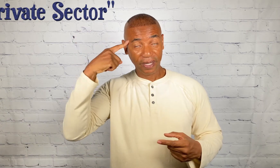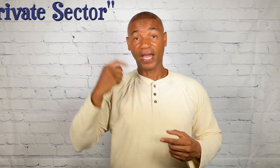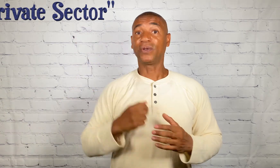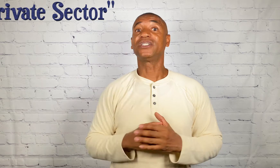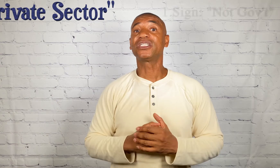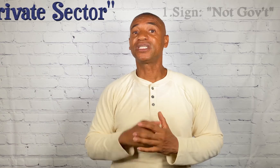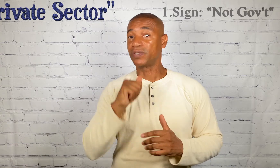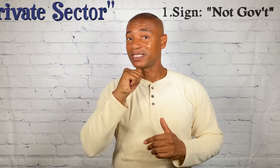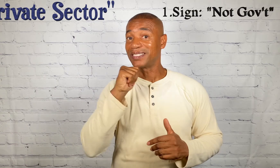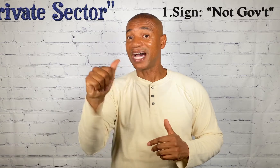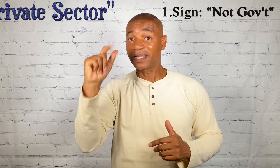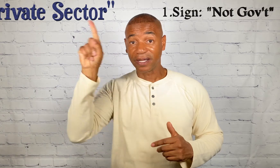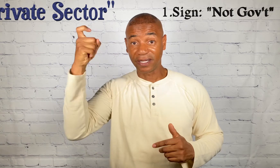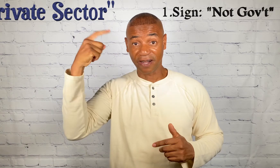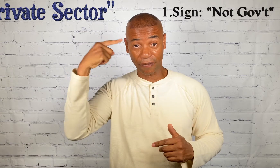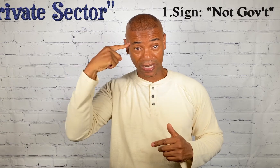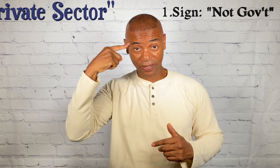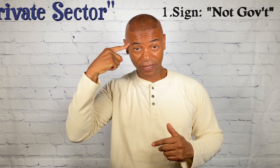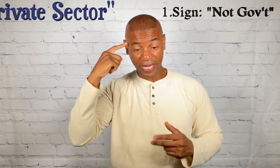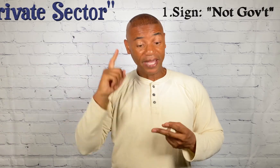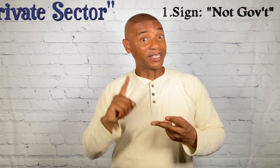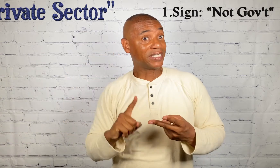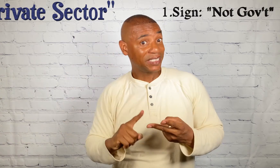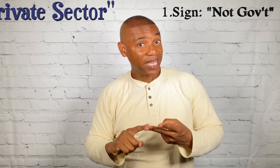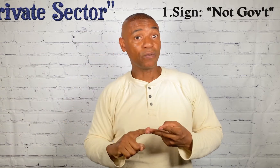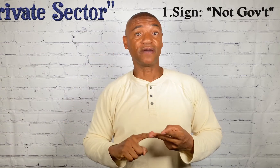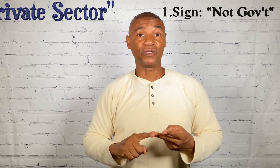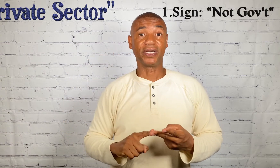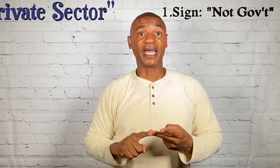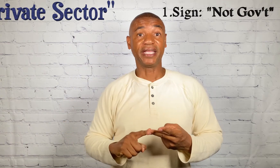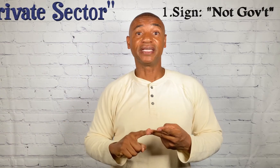And what I just did was it's not government. The second way of doing that is,